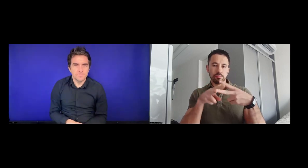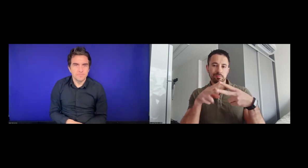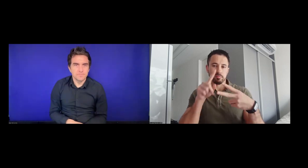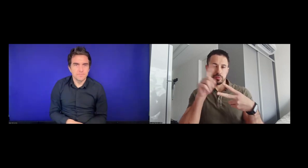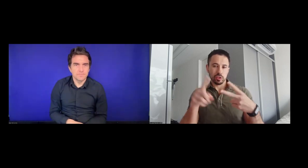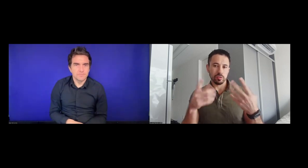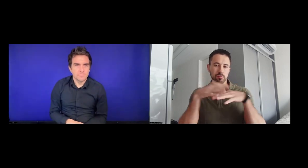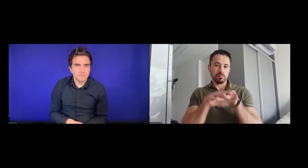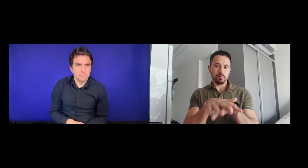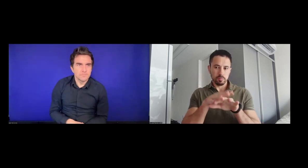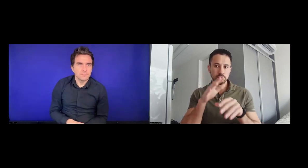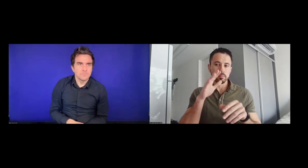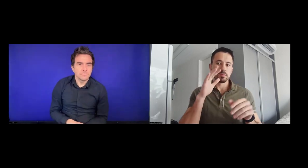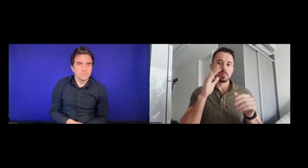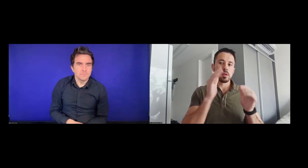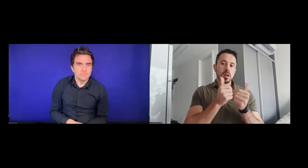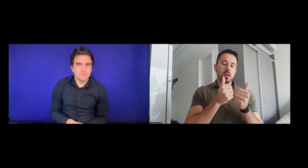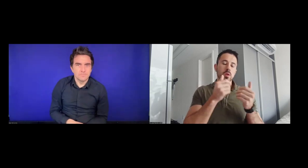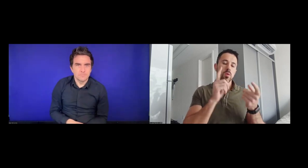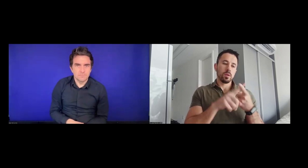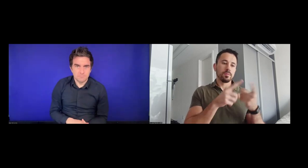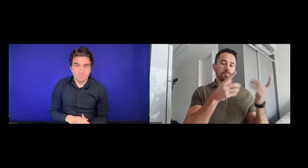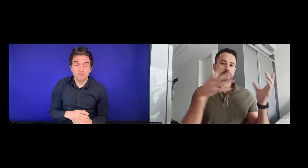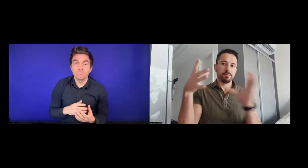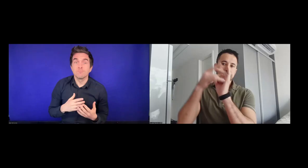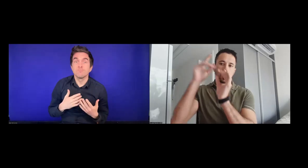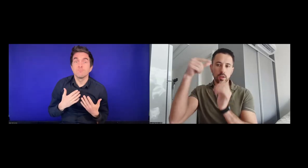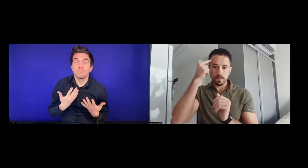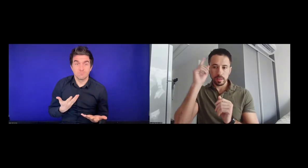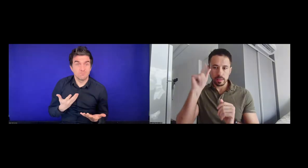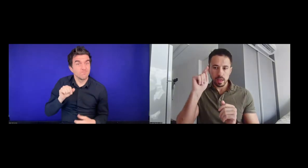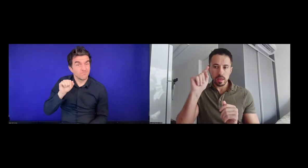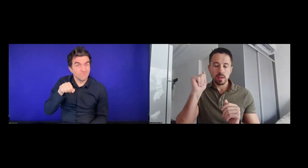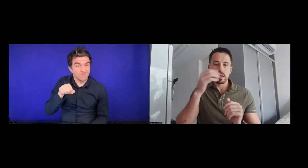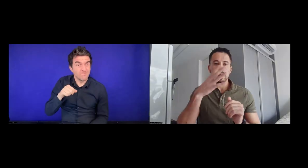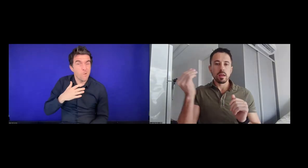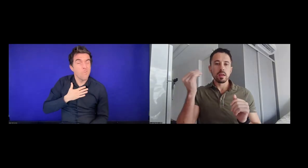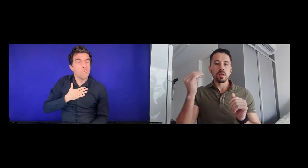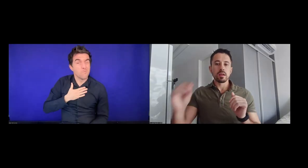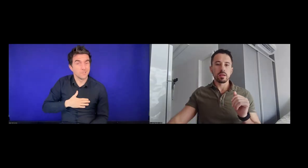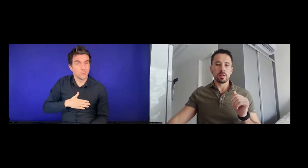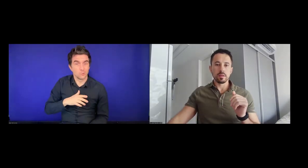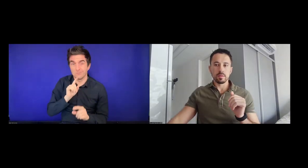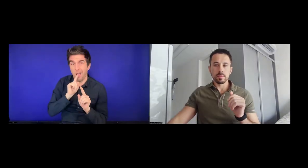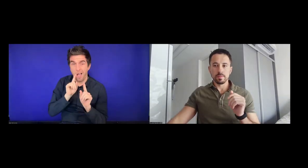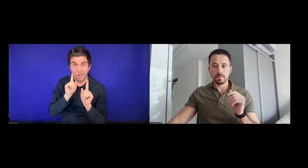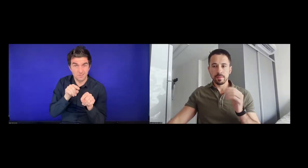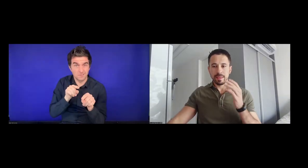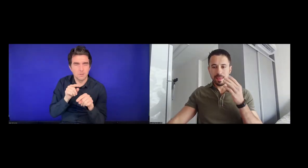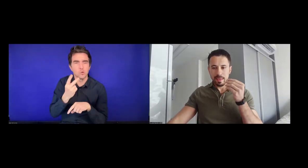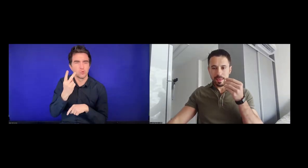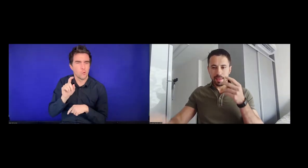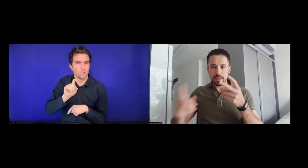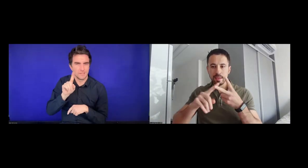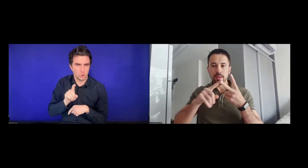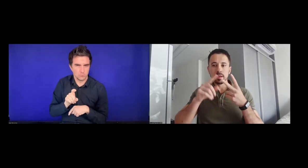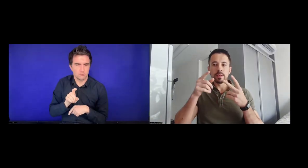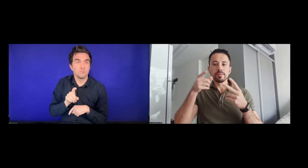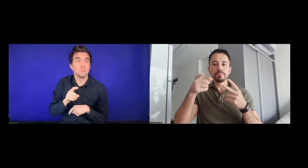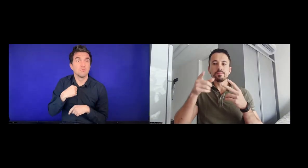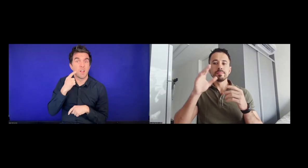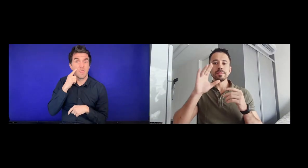So wanted to answer two questions. The first one being, let me